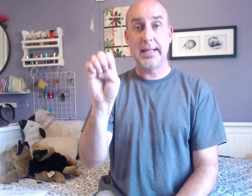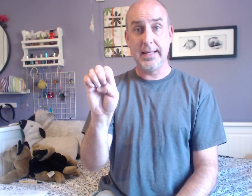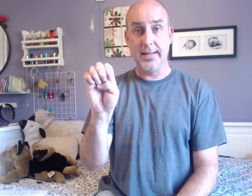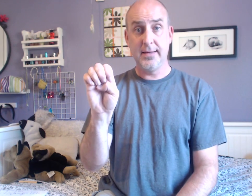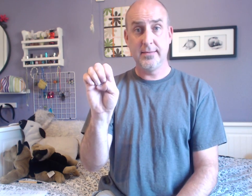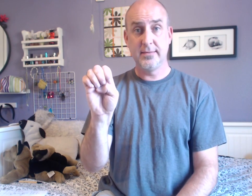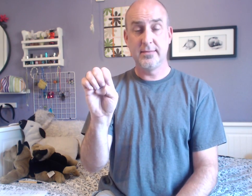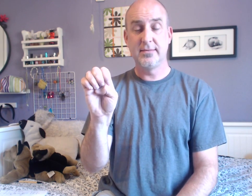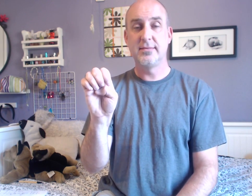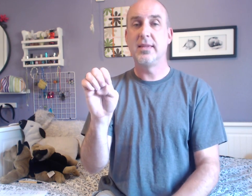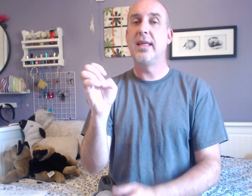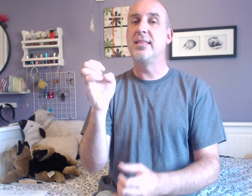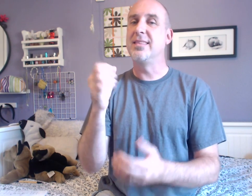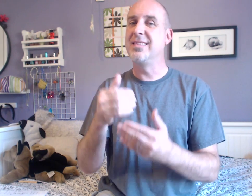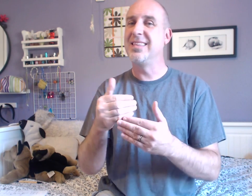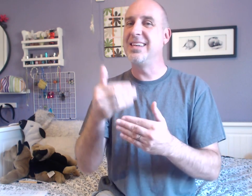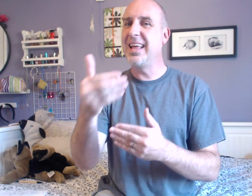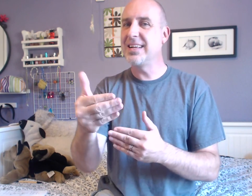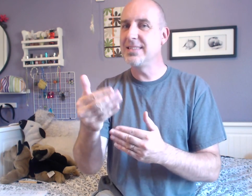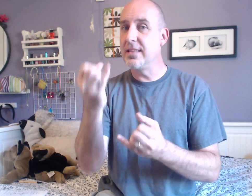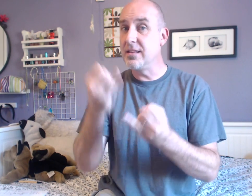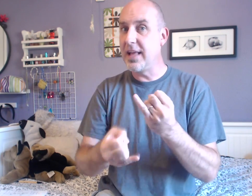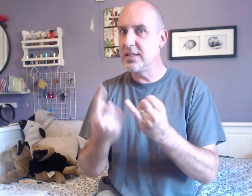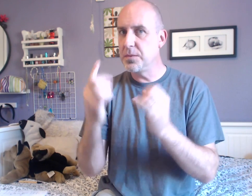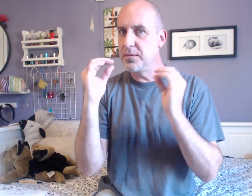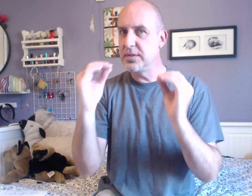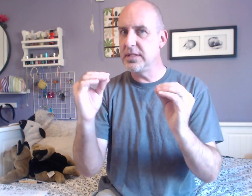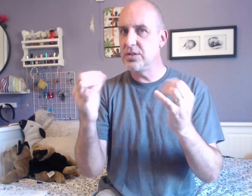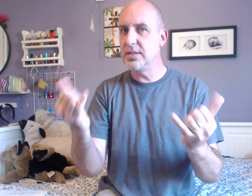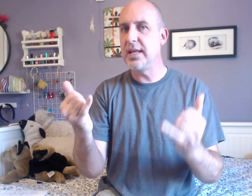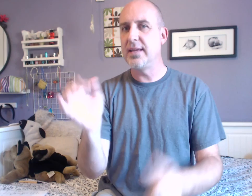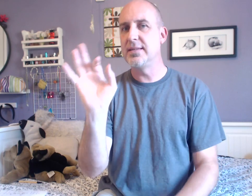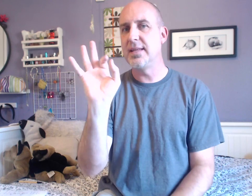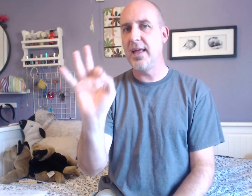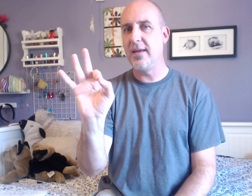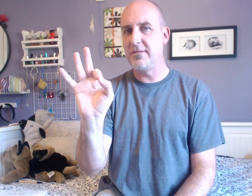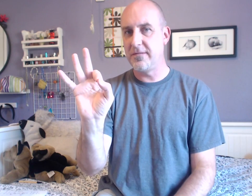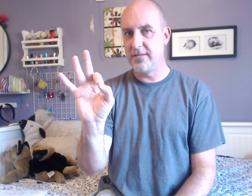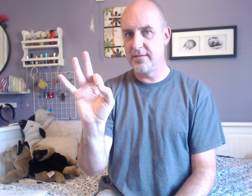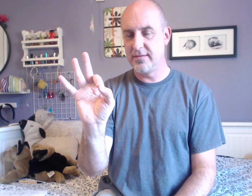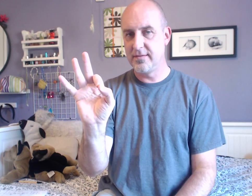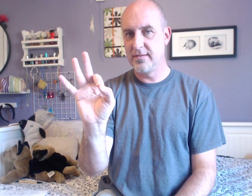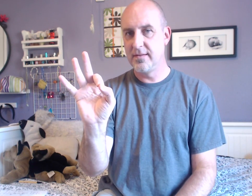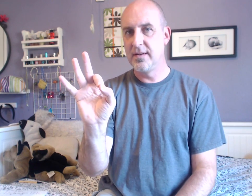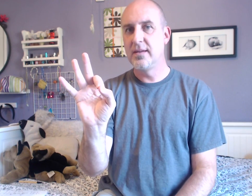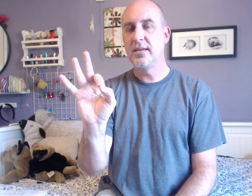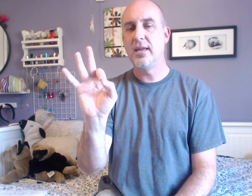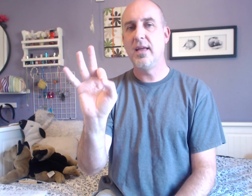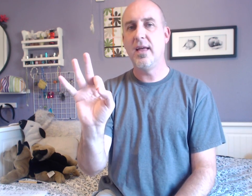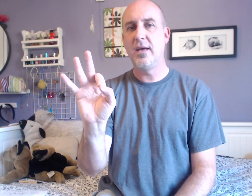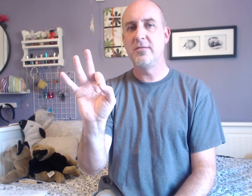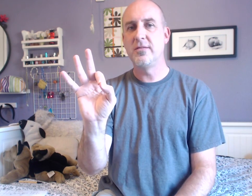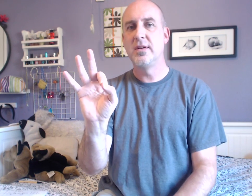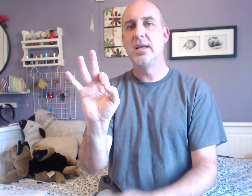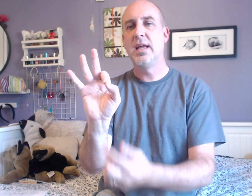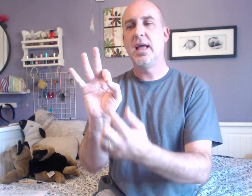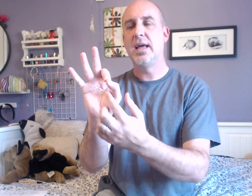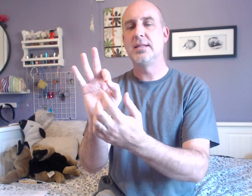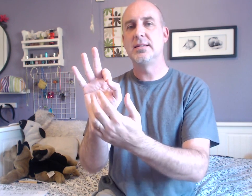E, and then the next and the last one we'll teach today is F. F has,